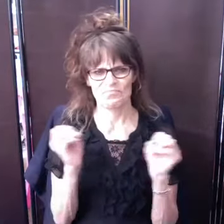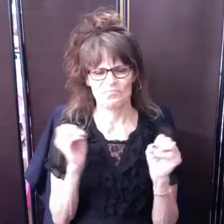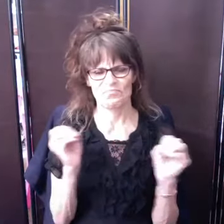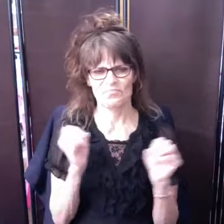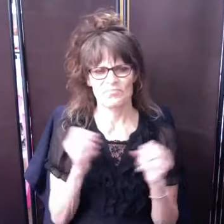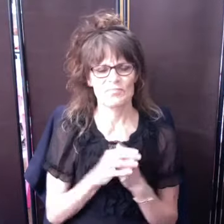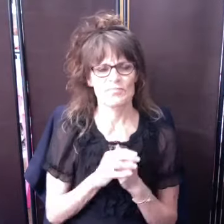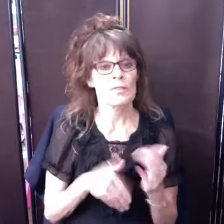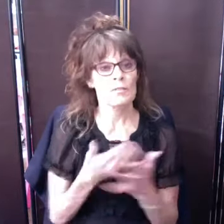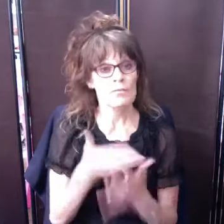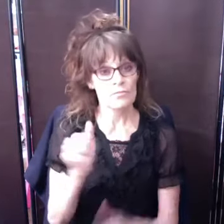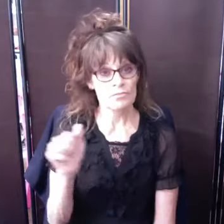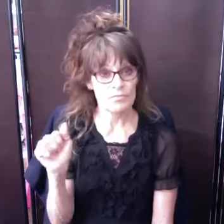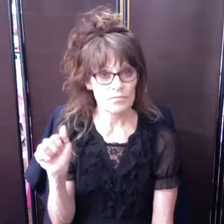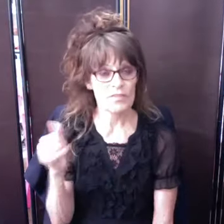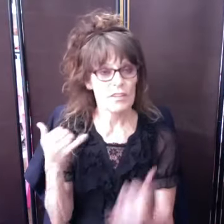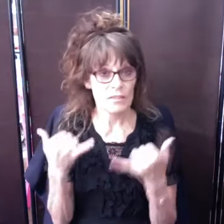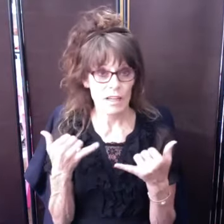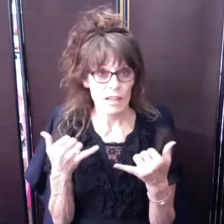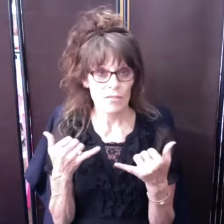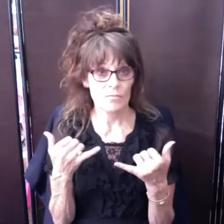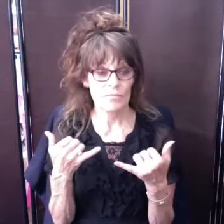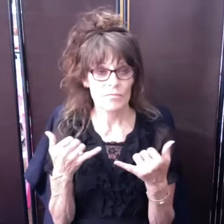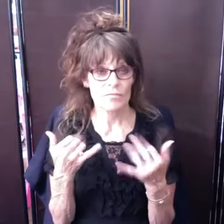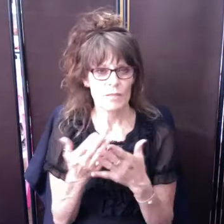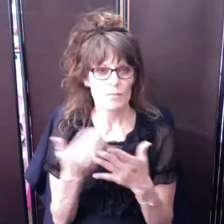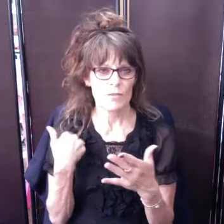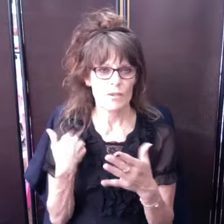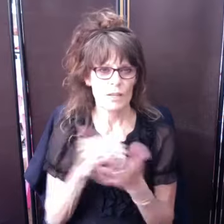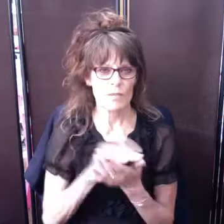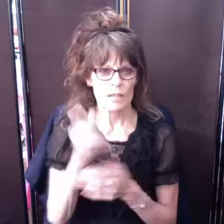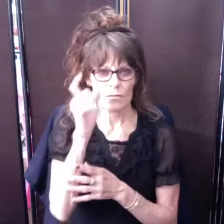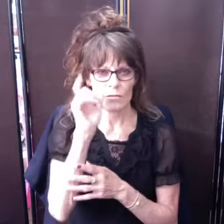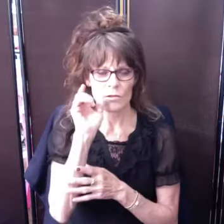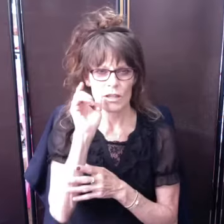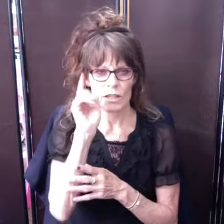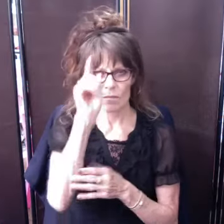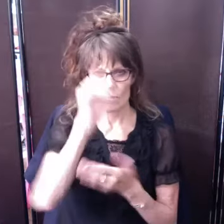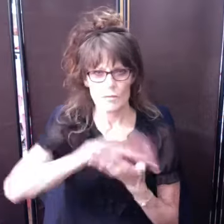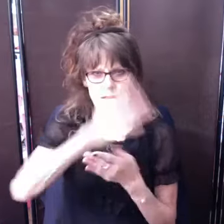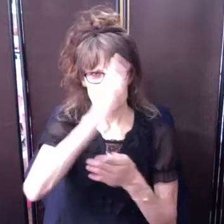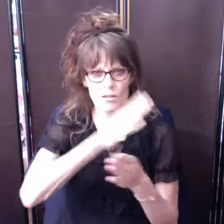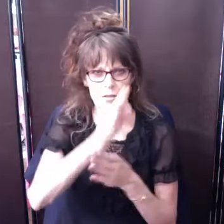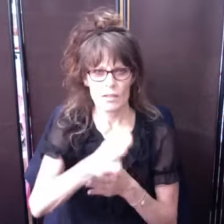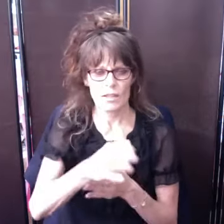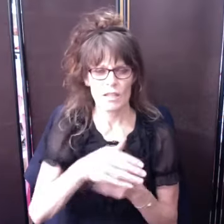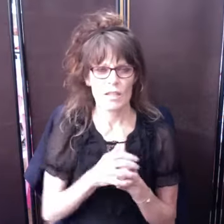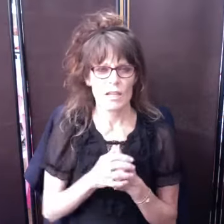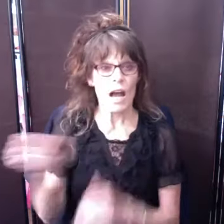And so now as good a time as any, before I get drunk, sober up real quick, to tell you that I was brought into Alcoholics Anonymous, just like people are being